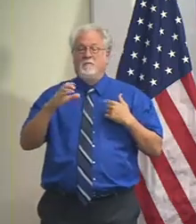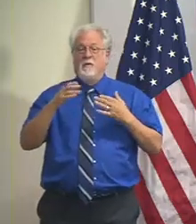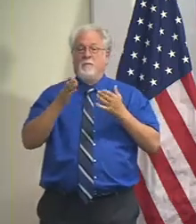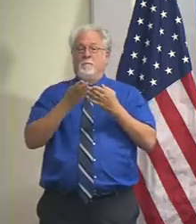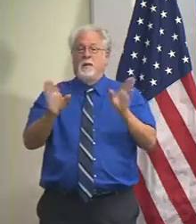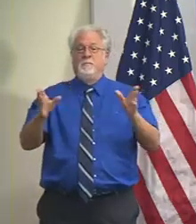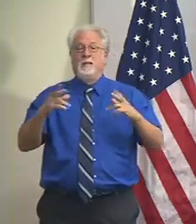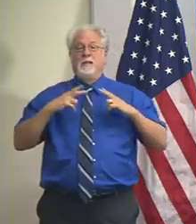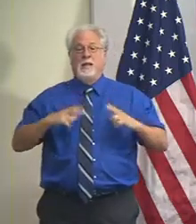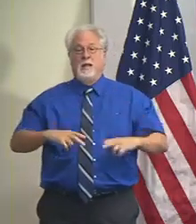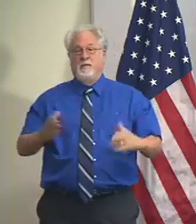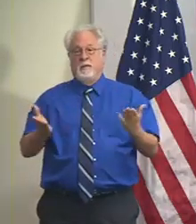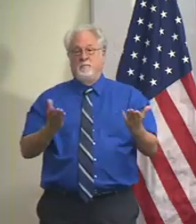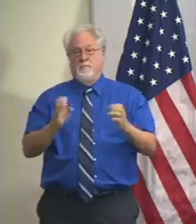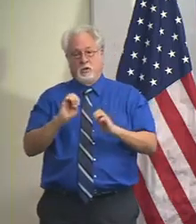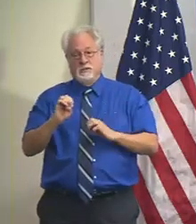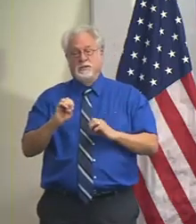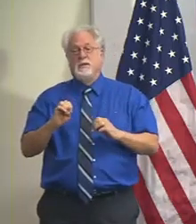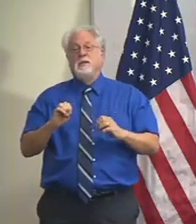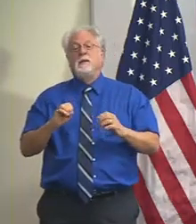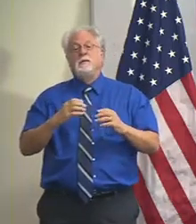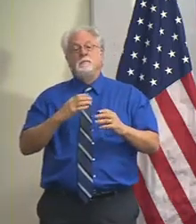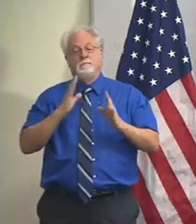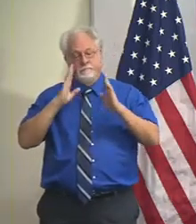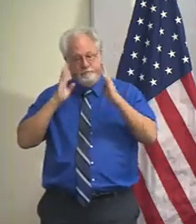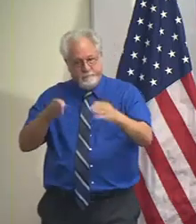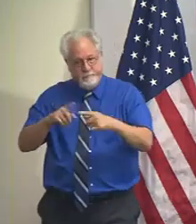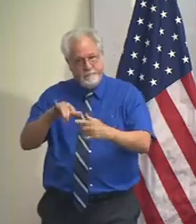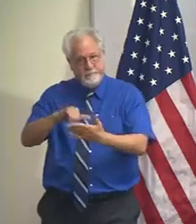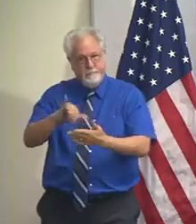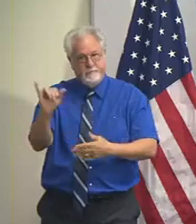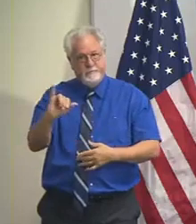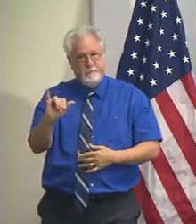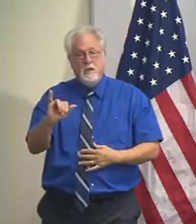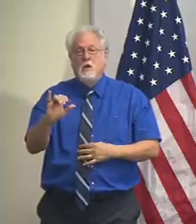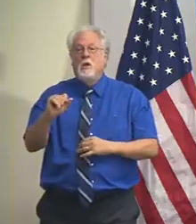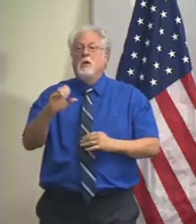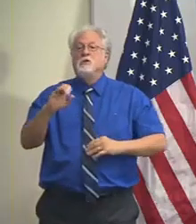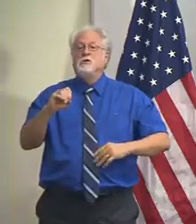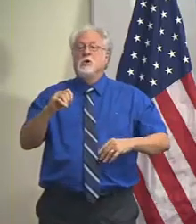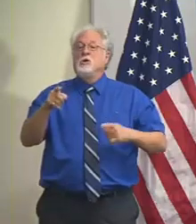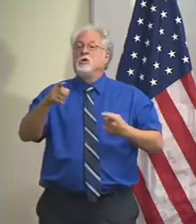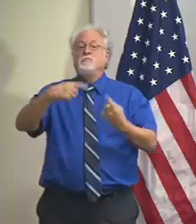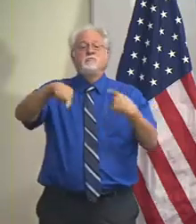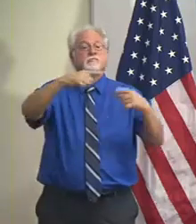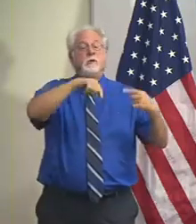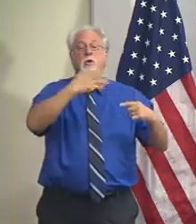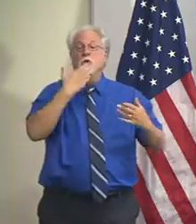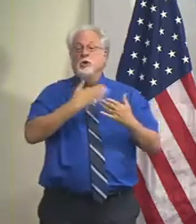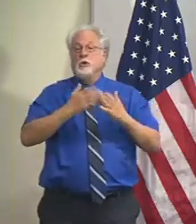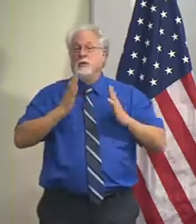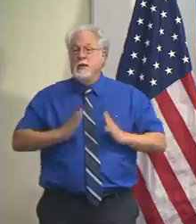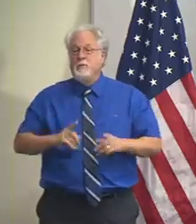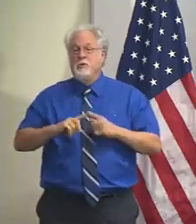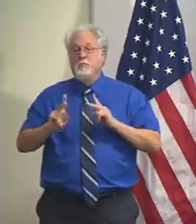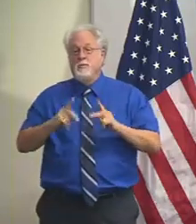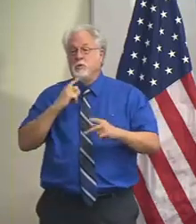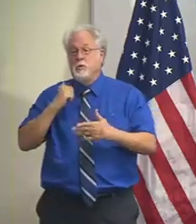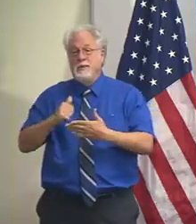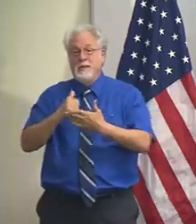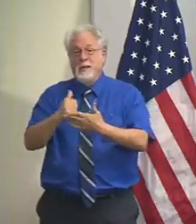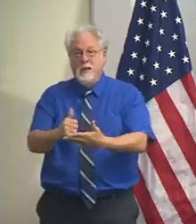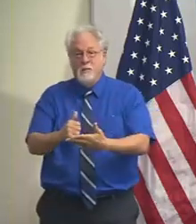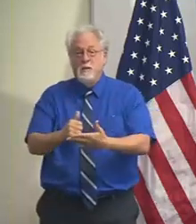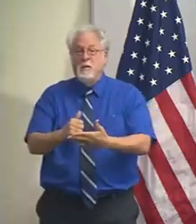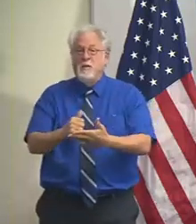health emergency, and I'm asking everyone to pay particular attention to it. So as you're out and about being a good neighbor to people who need help right